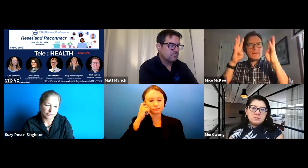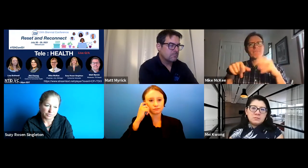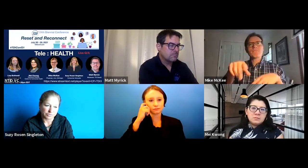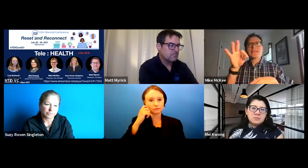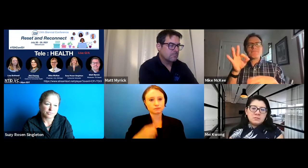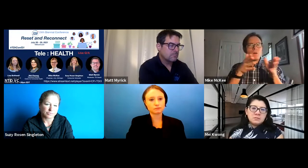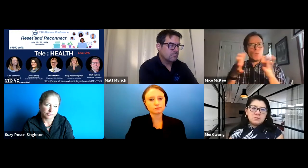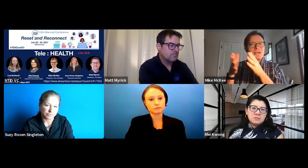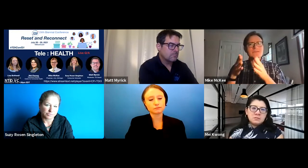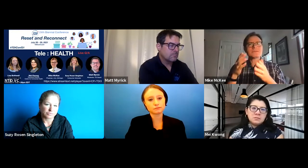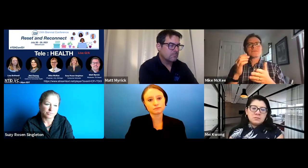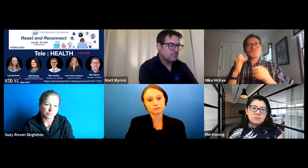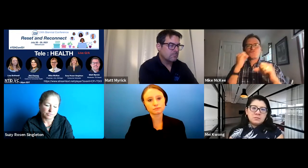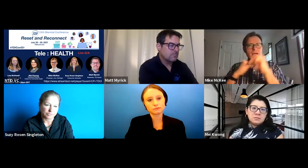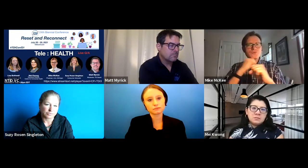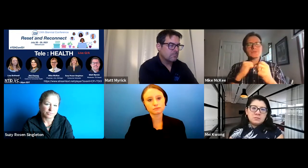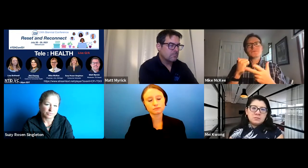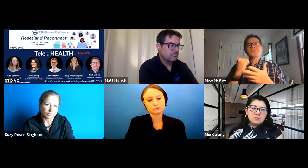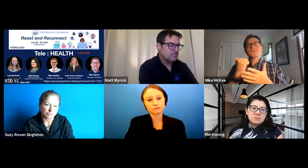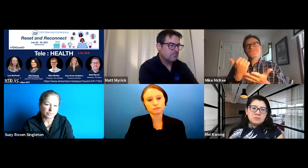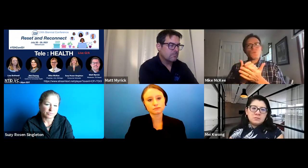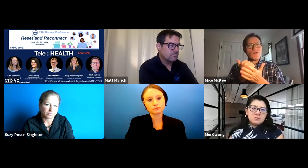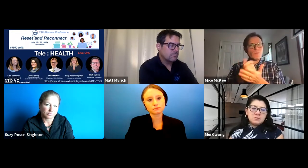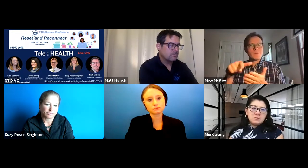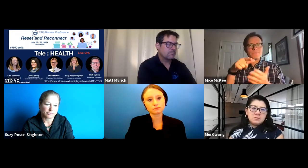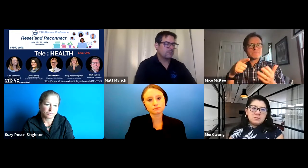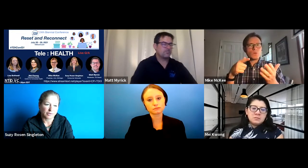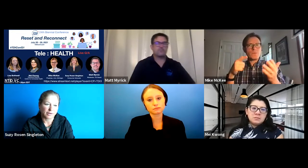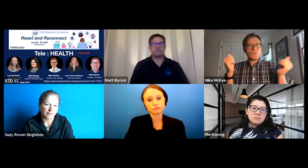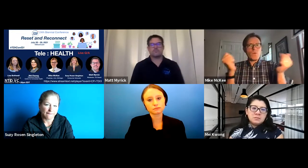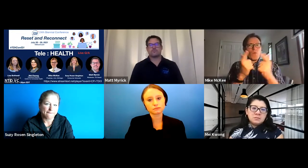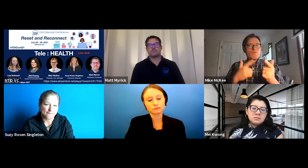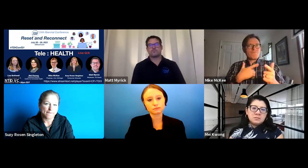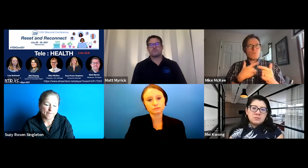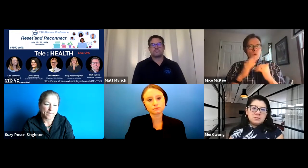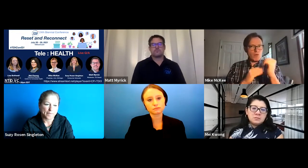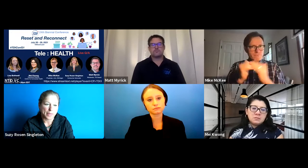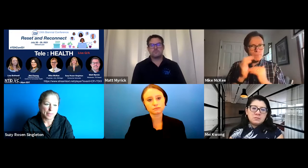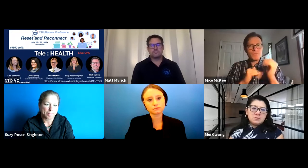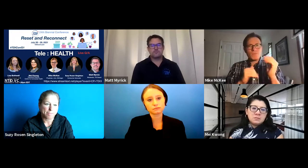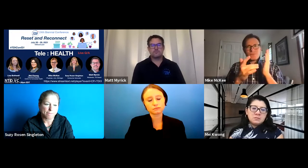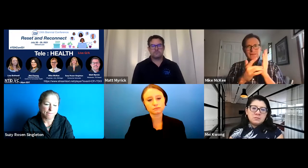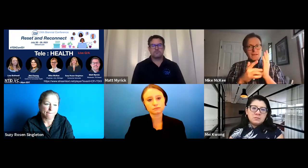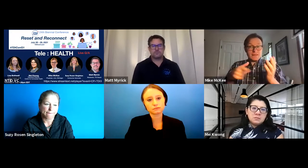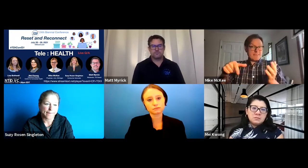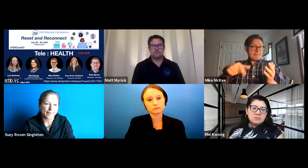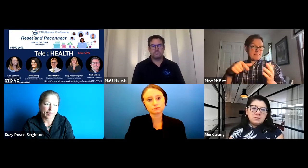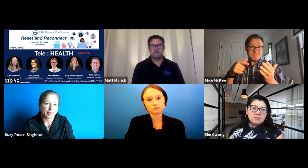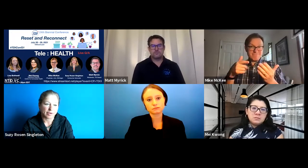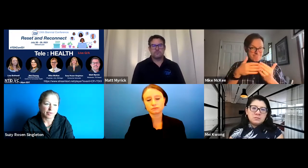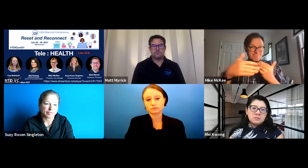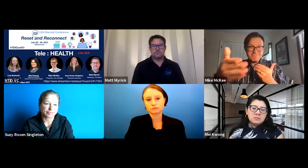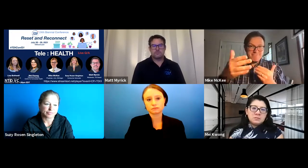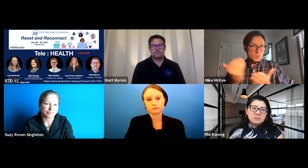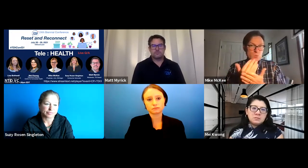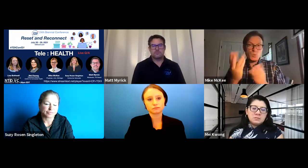not blaming, but we want people to be creative and find different ways and strategies to really help them to ensure that everyone feels